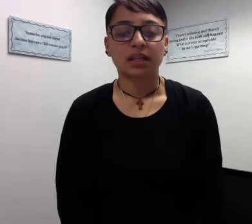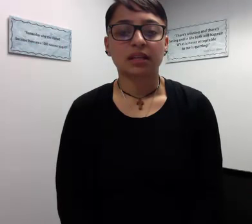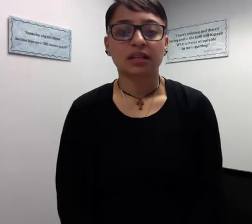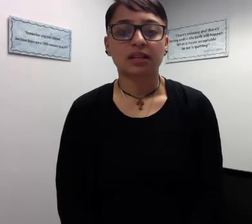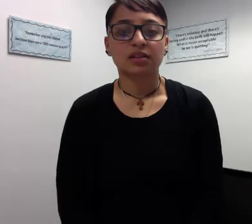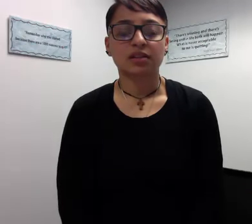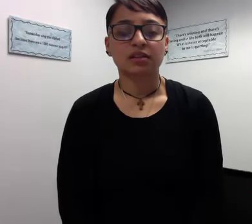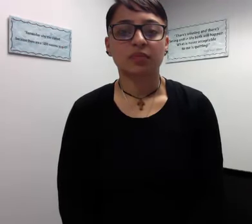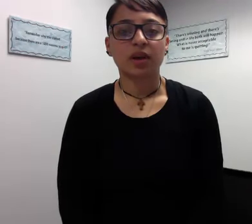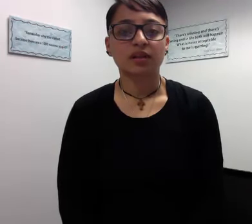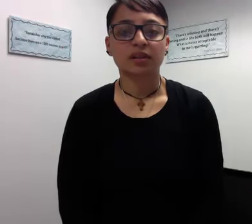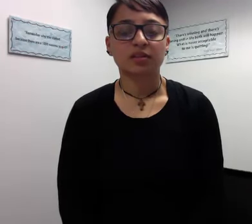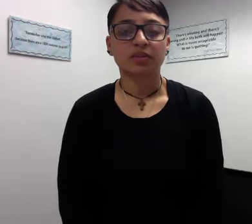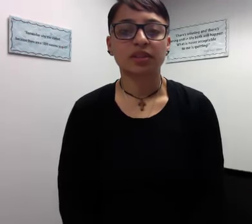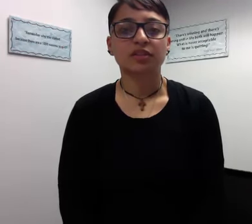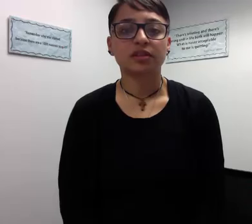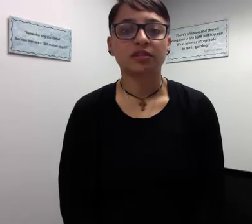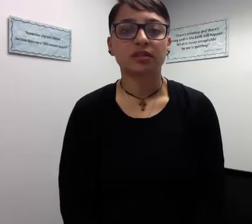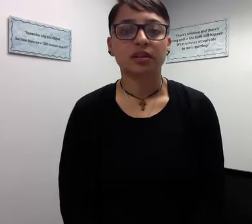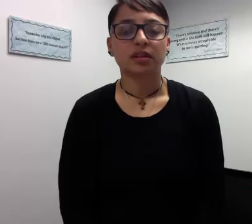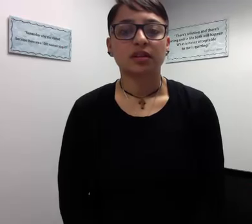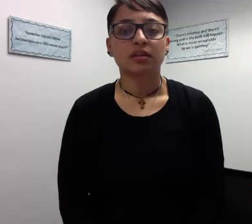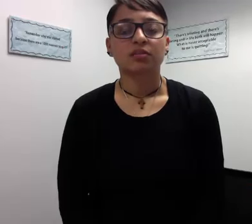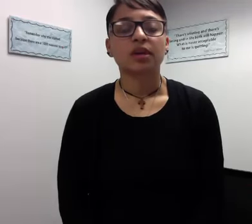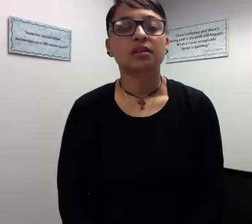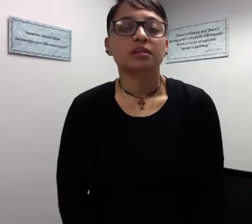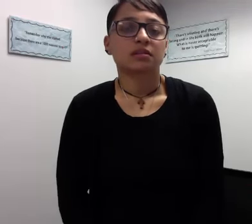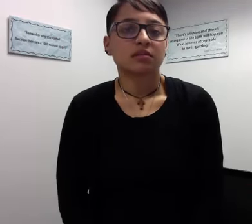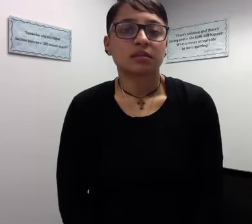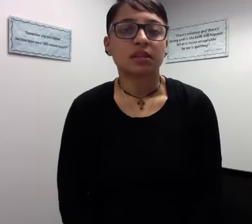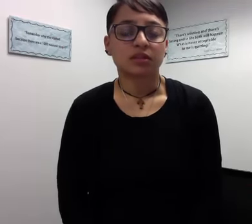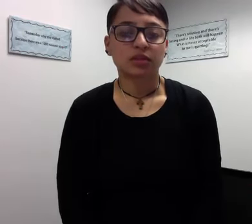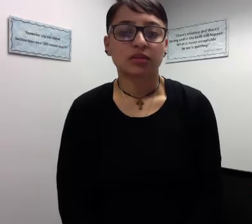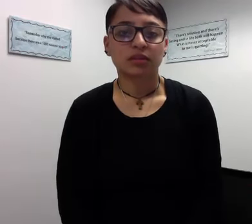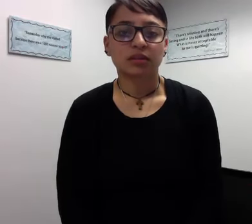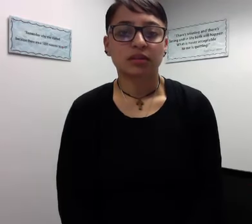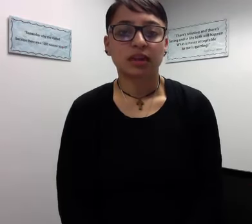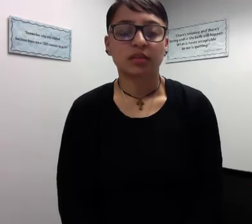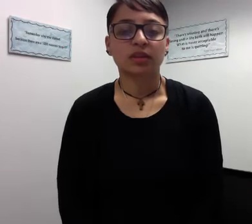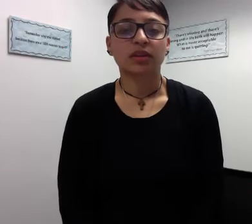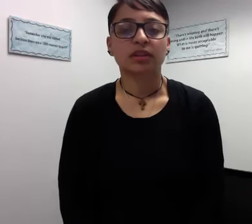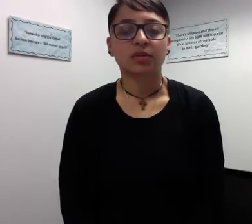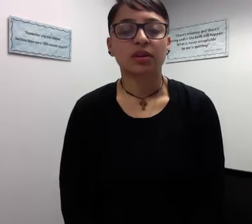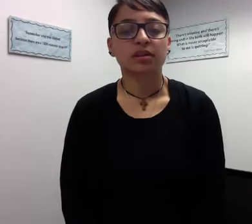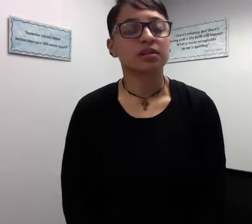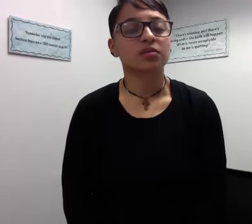any discussions of policies and procedures must include that community in that process as